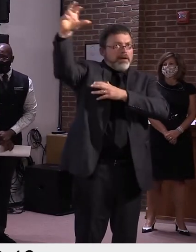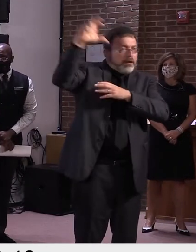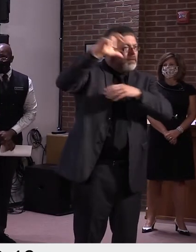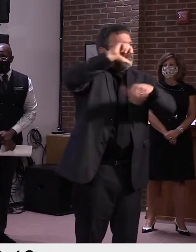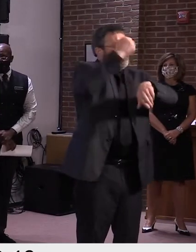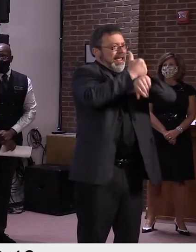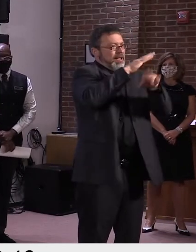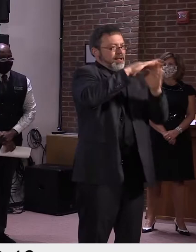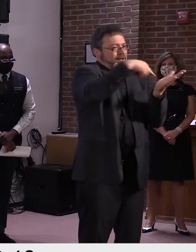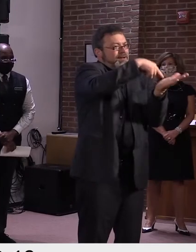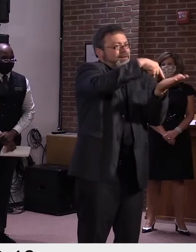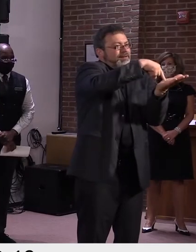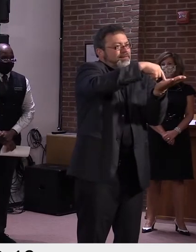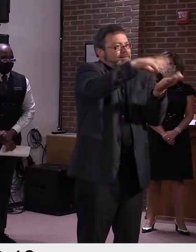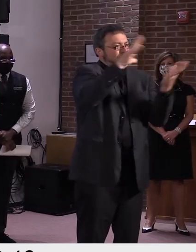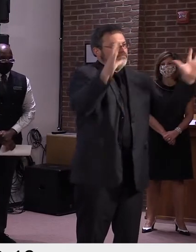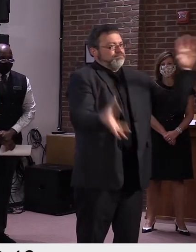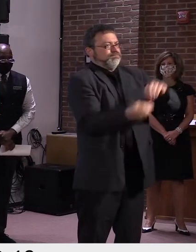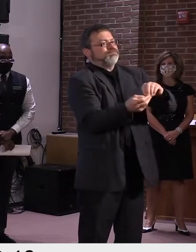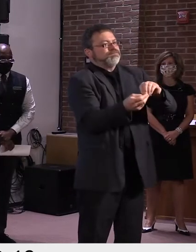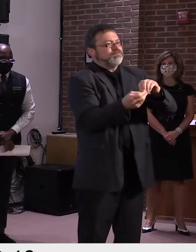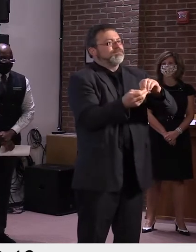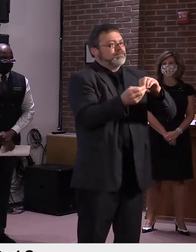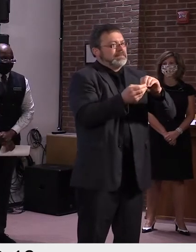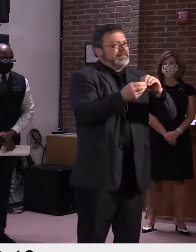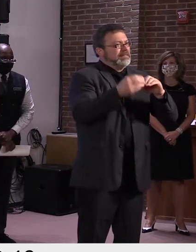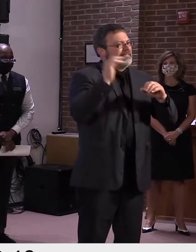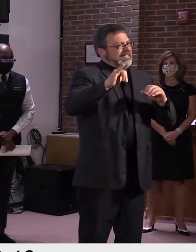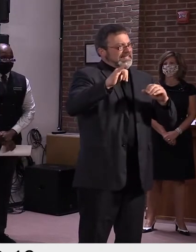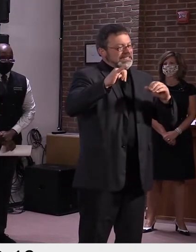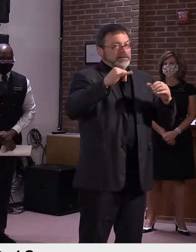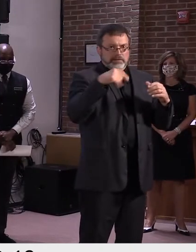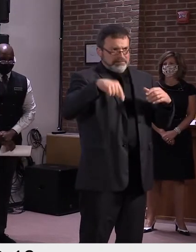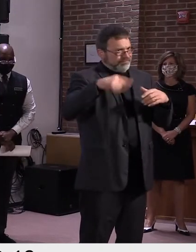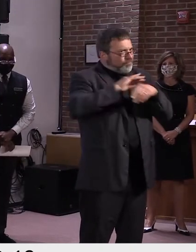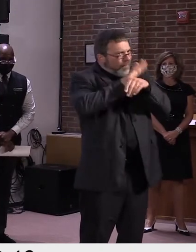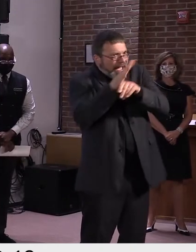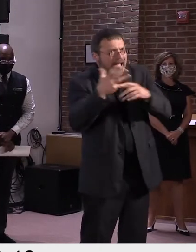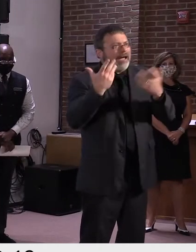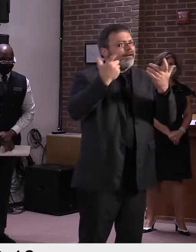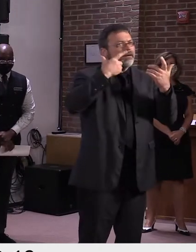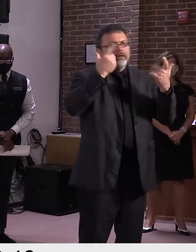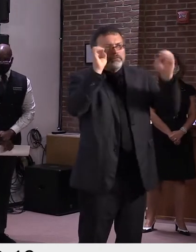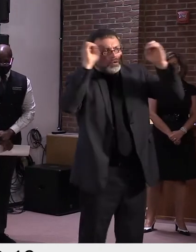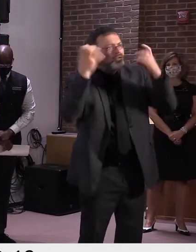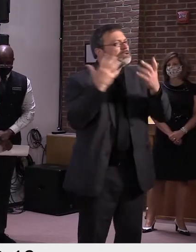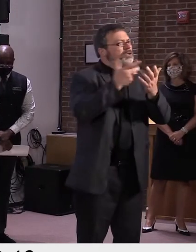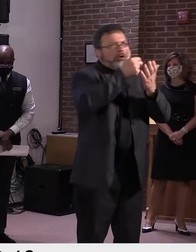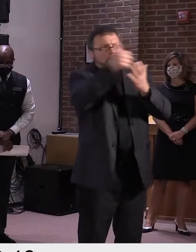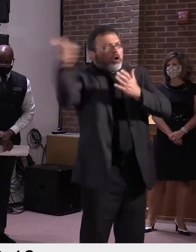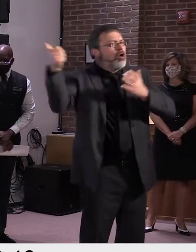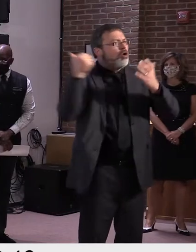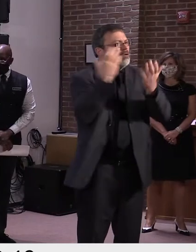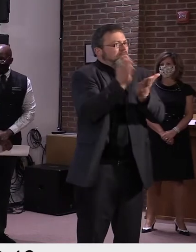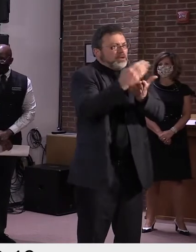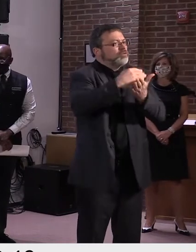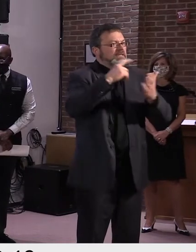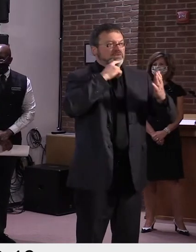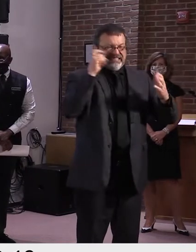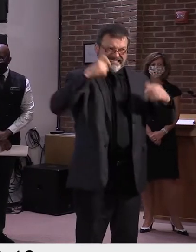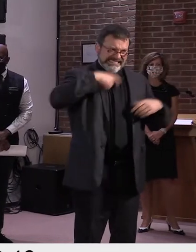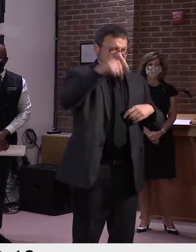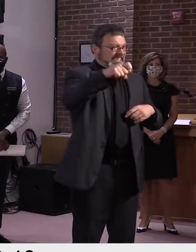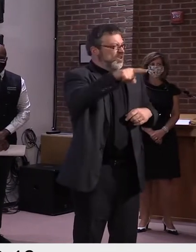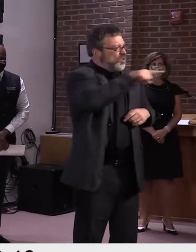get every dollar of federal relief we can is so important to our recovery. And it's not just for